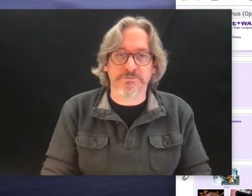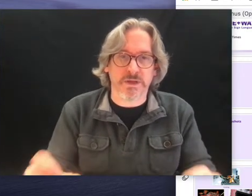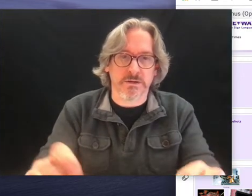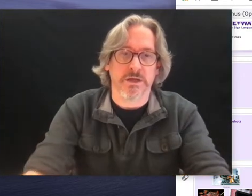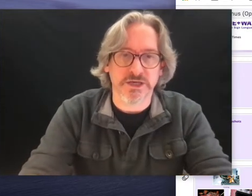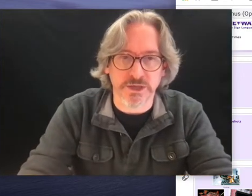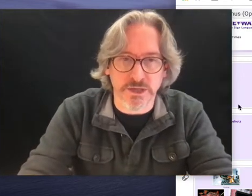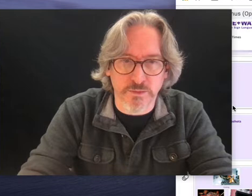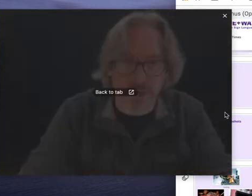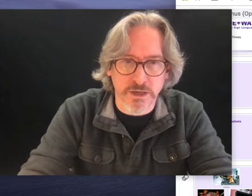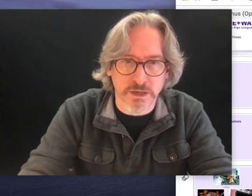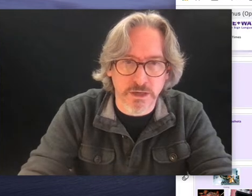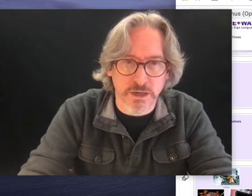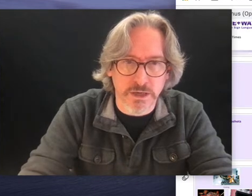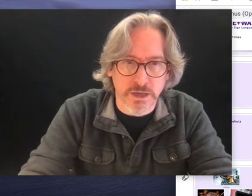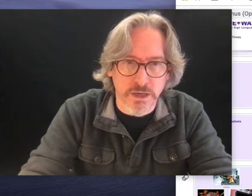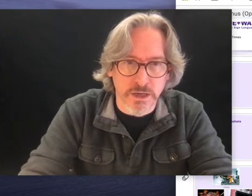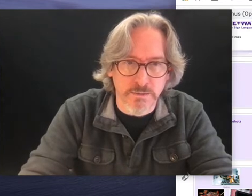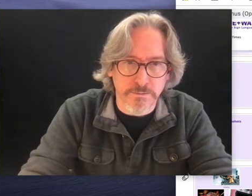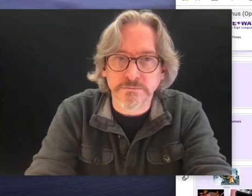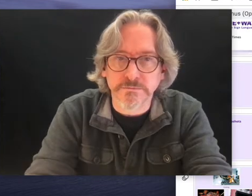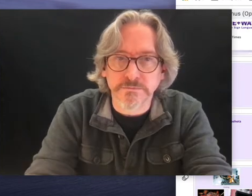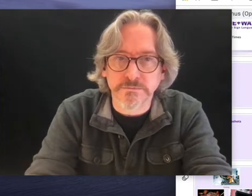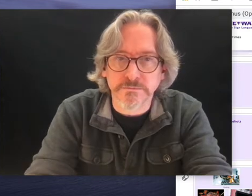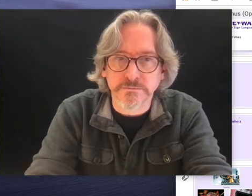Reading, actually, you know what?